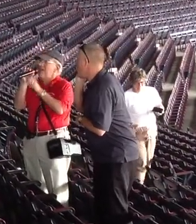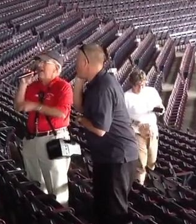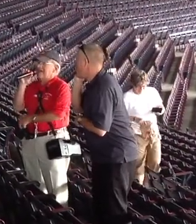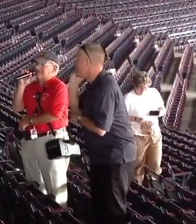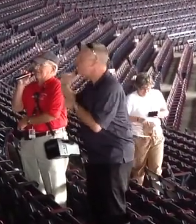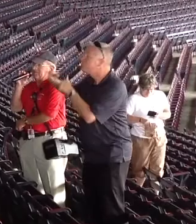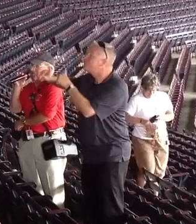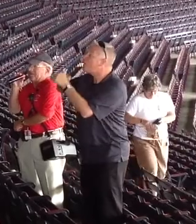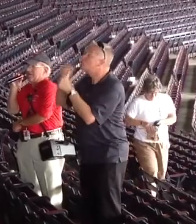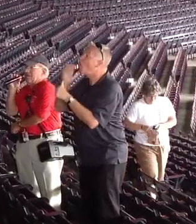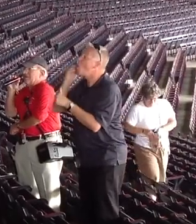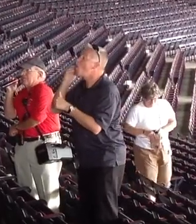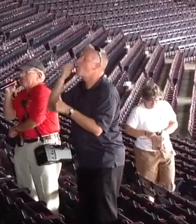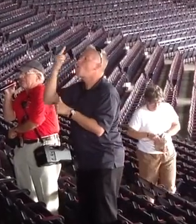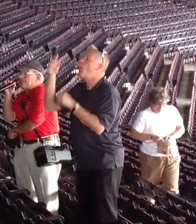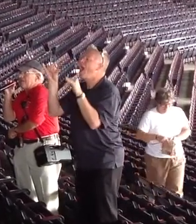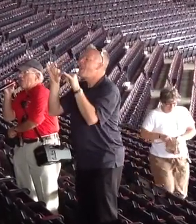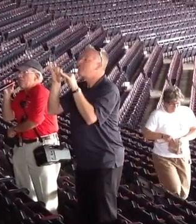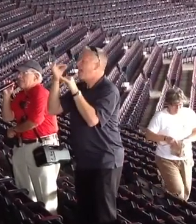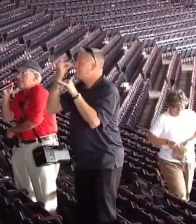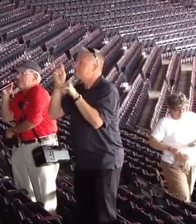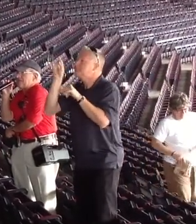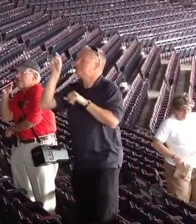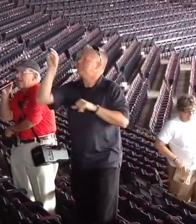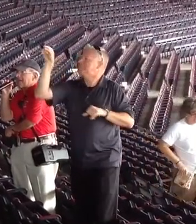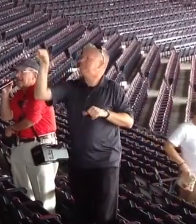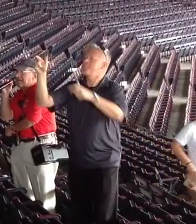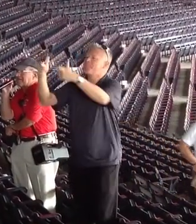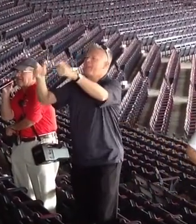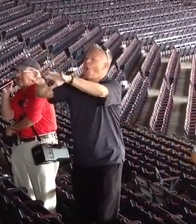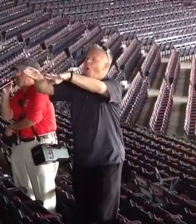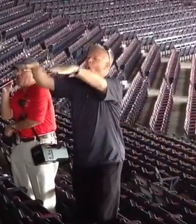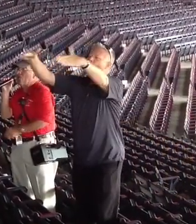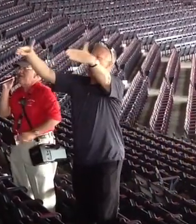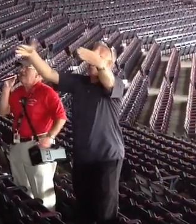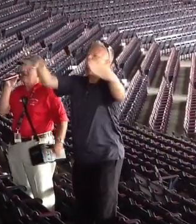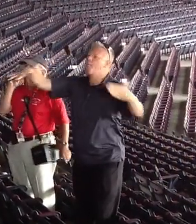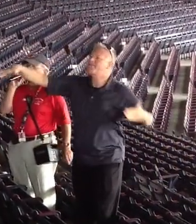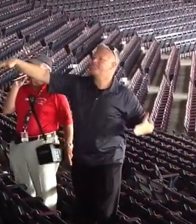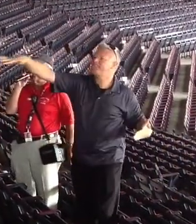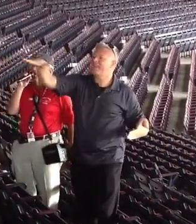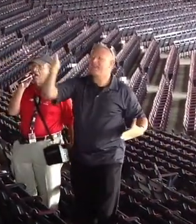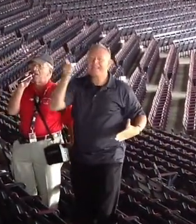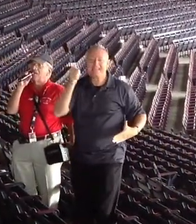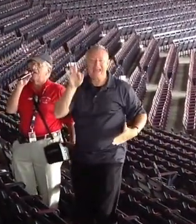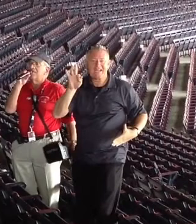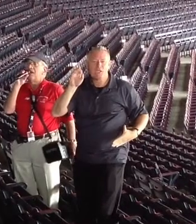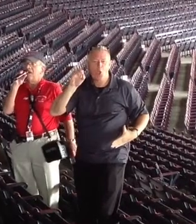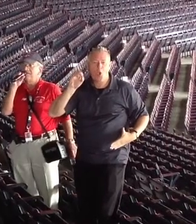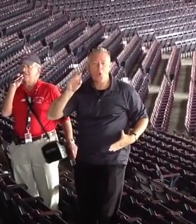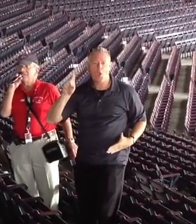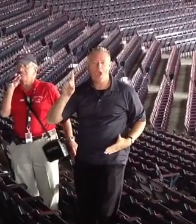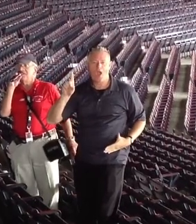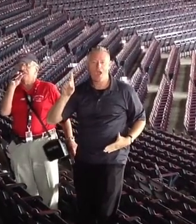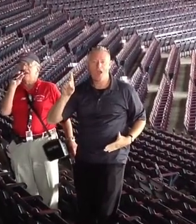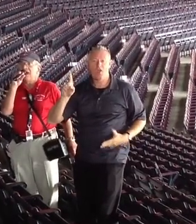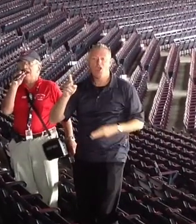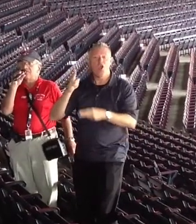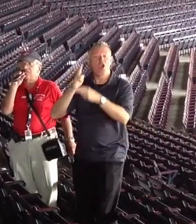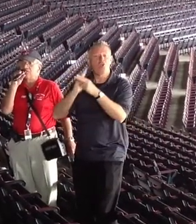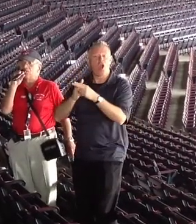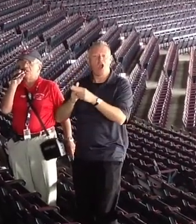mile behind us. There was a big open field back in 1901. It was called the